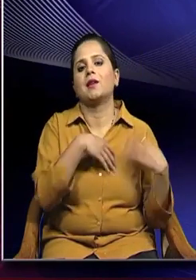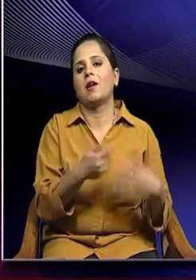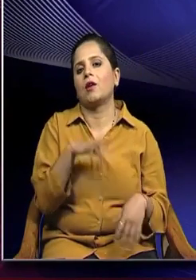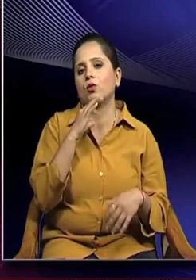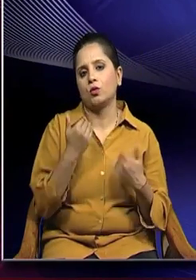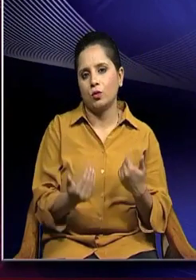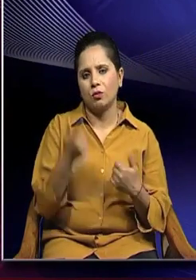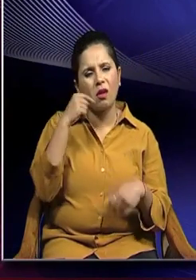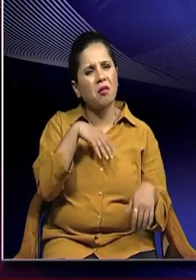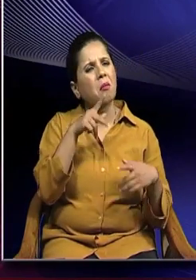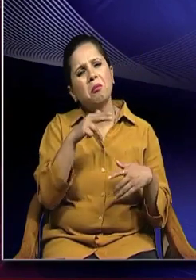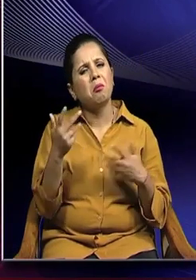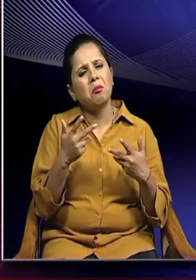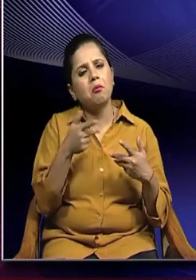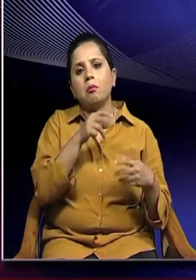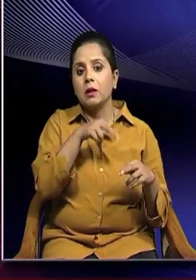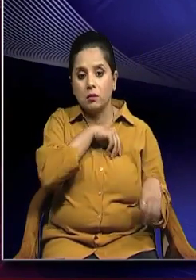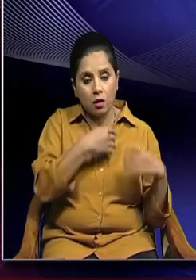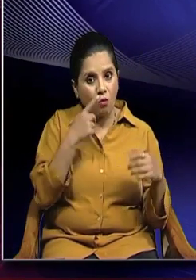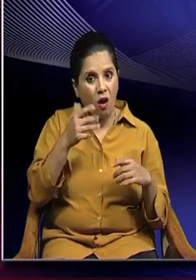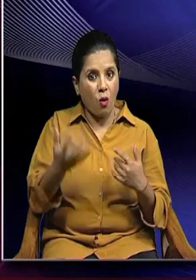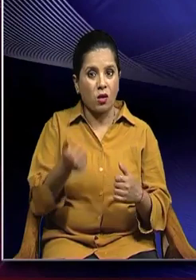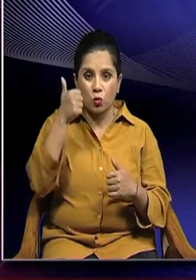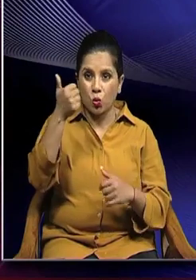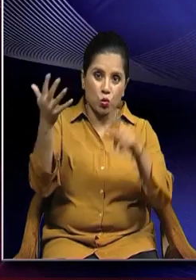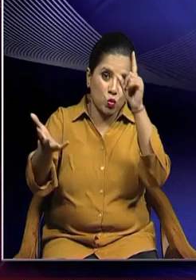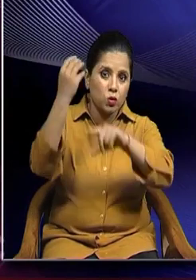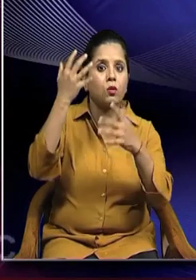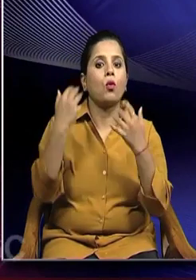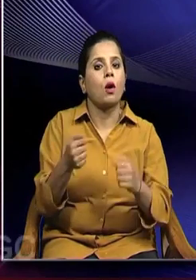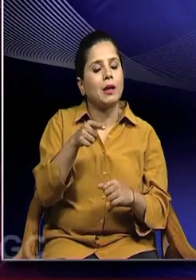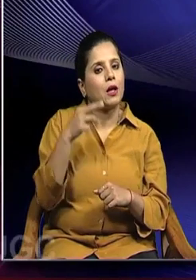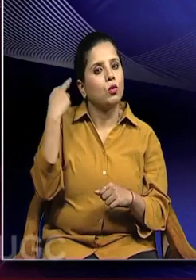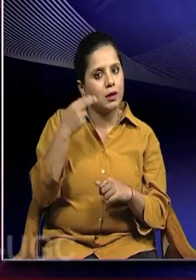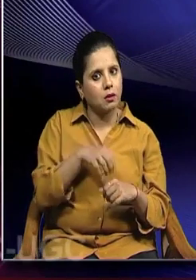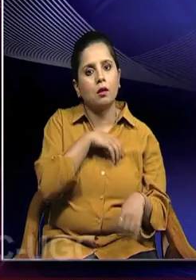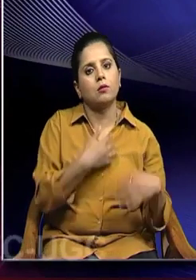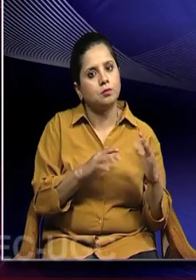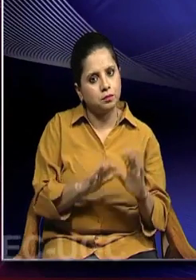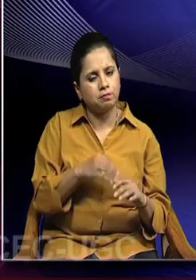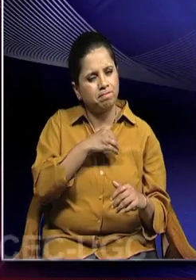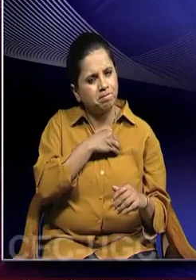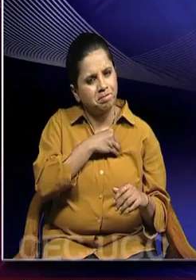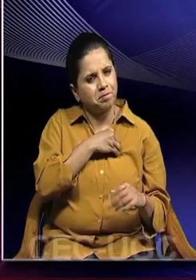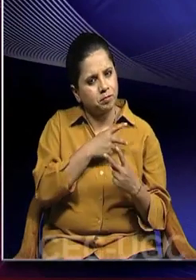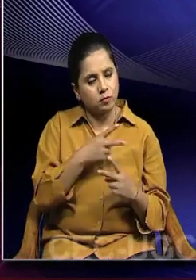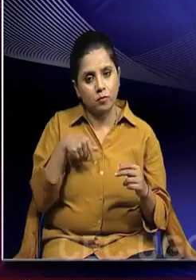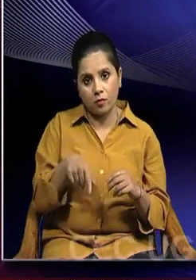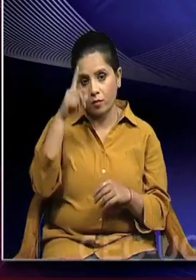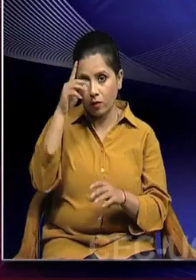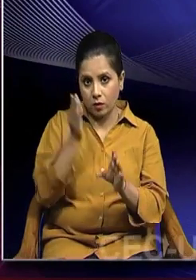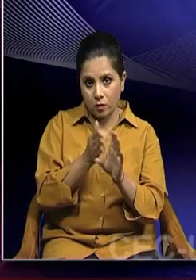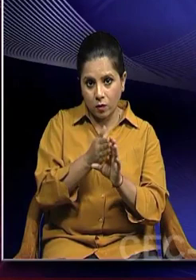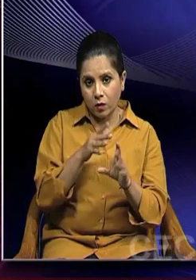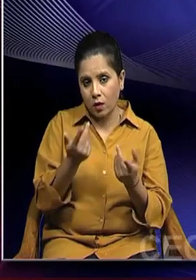That was the second level, where a person struggles for the betterment. And The transcendental psychology, or what